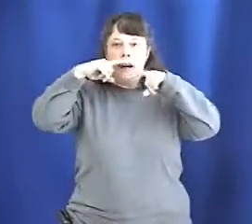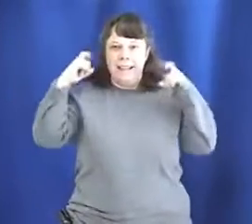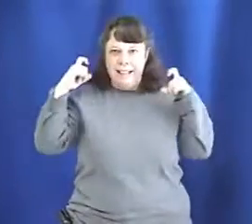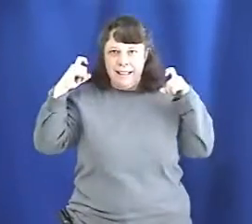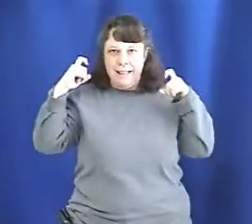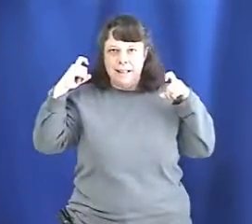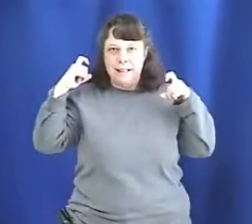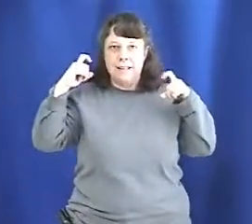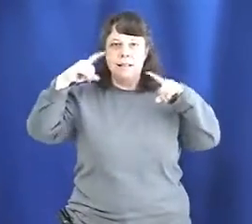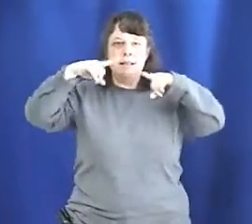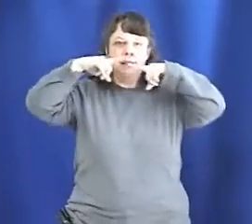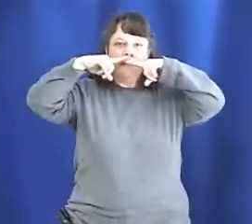Ugly.